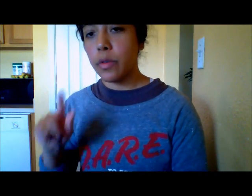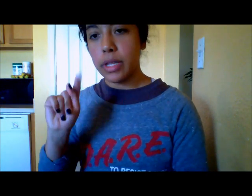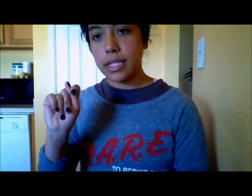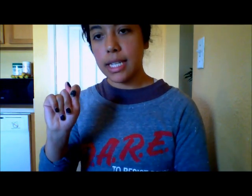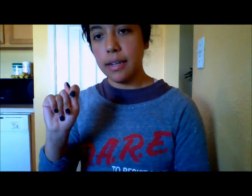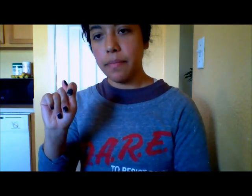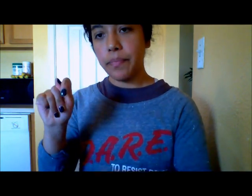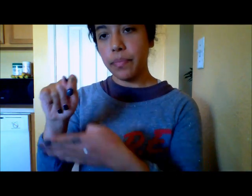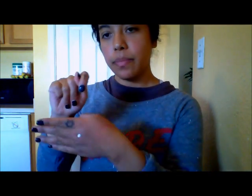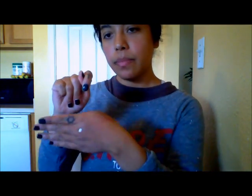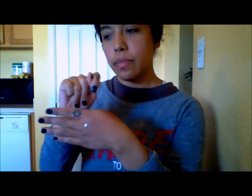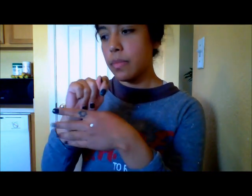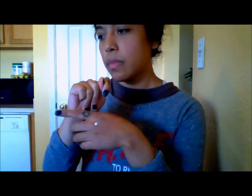With a T,